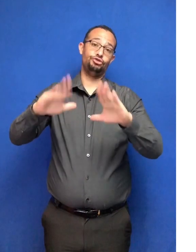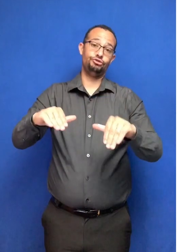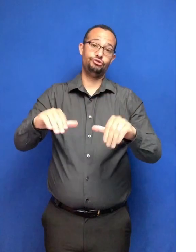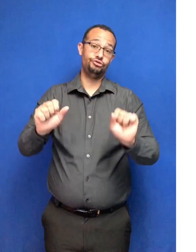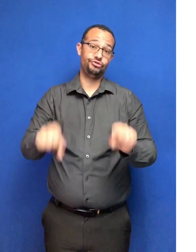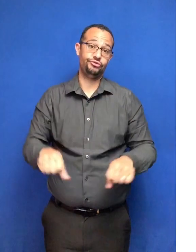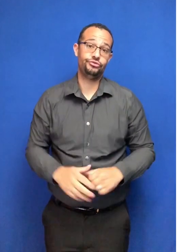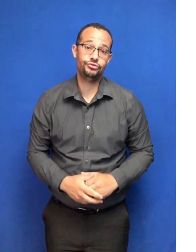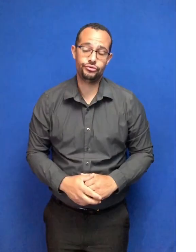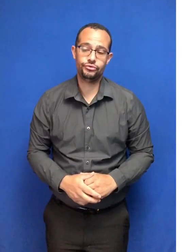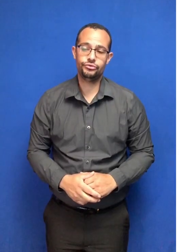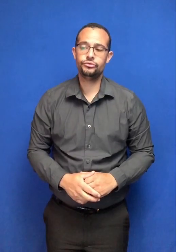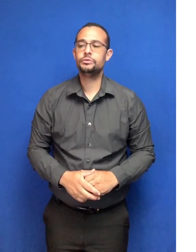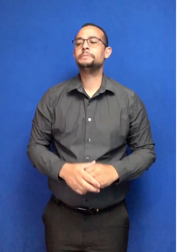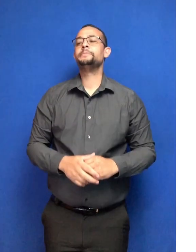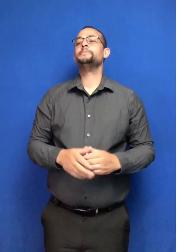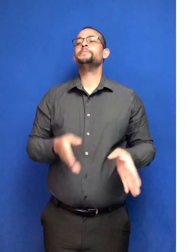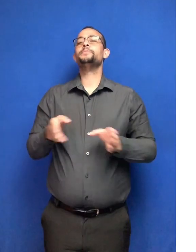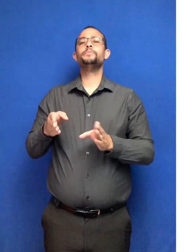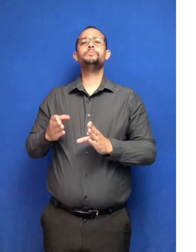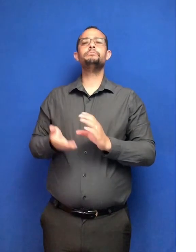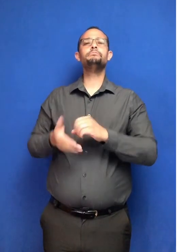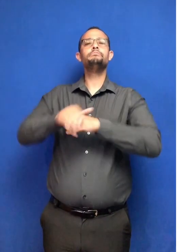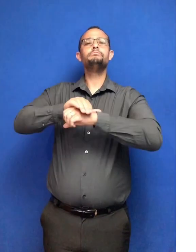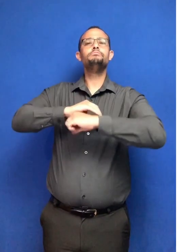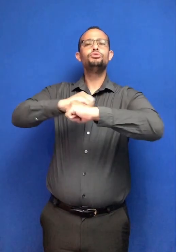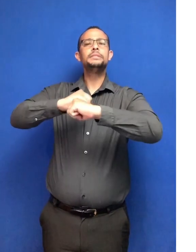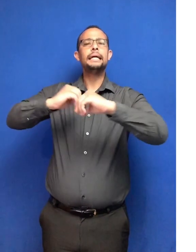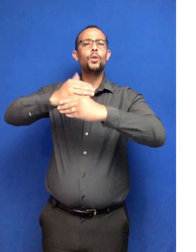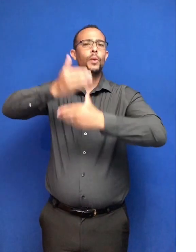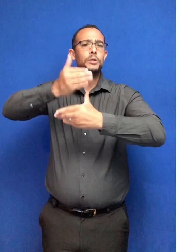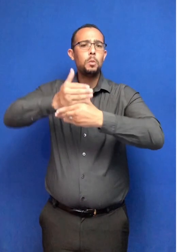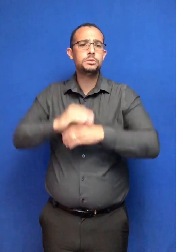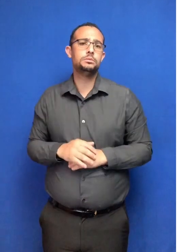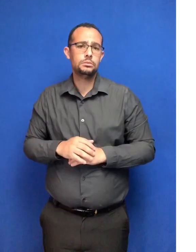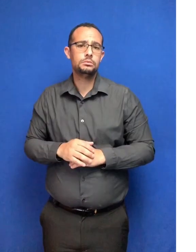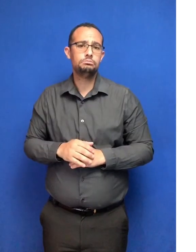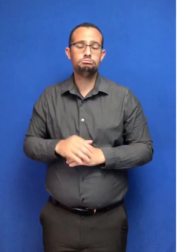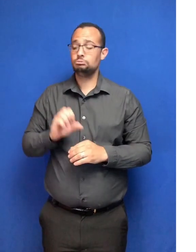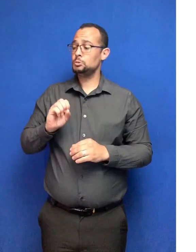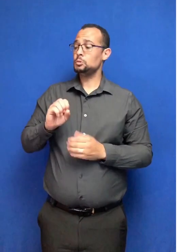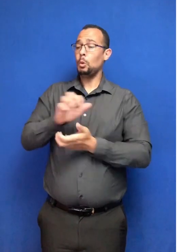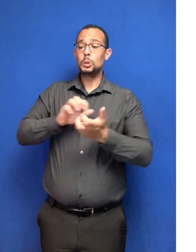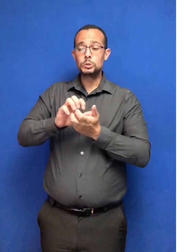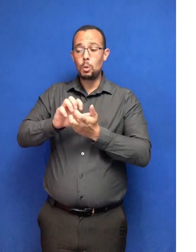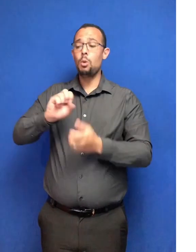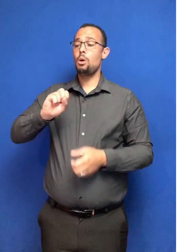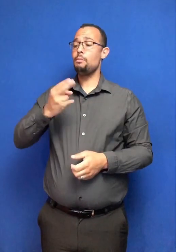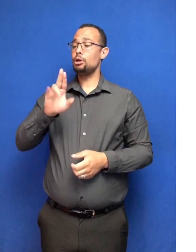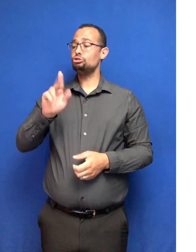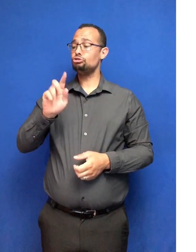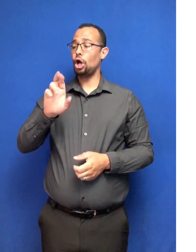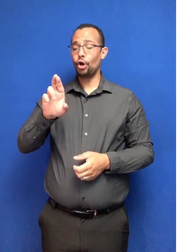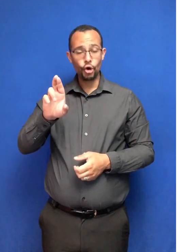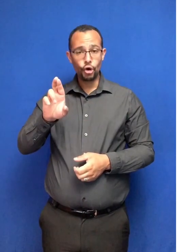the windows in your home. Storm shutters are the best option, but a second option would be to use 5/8 inch